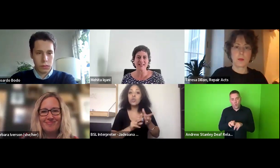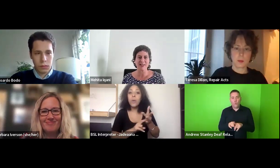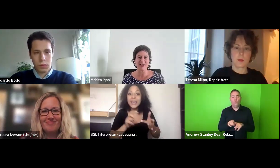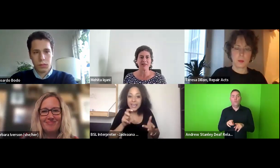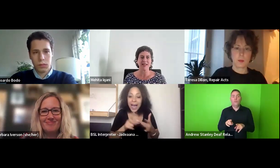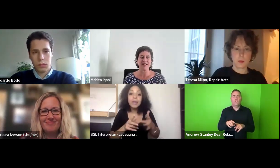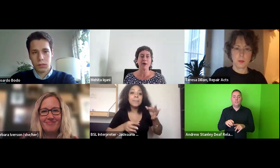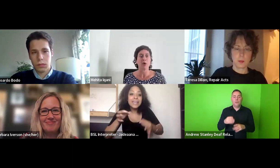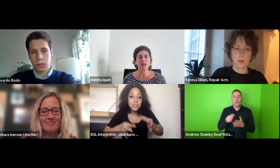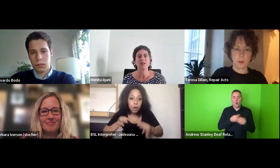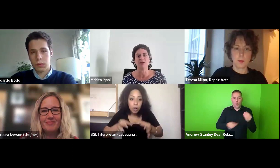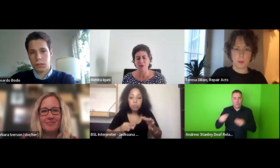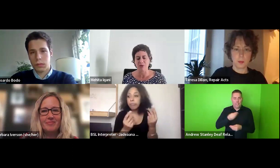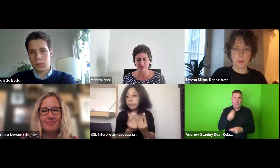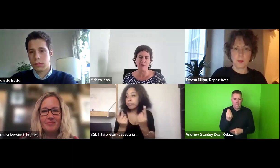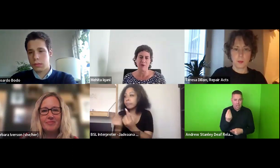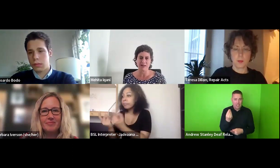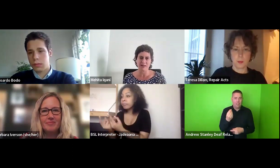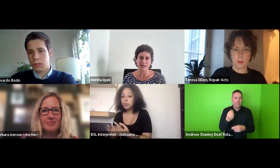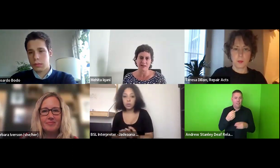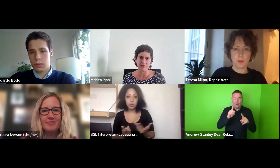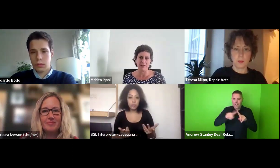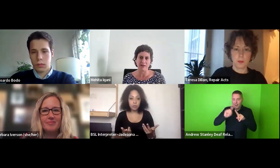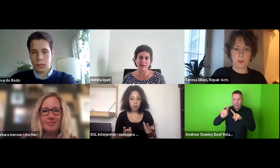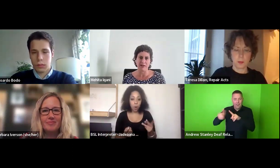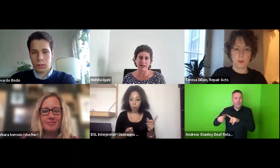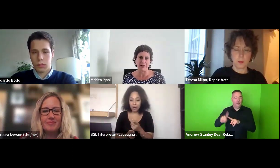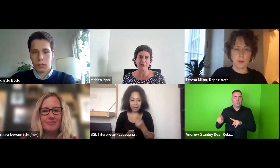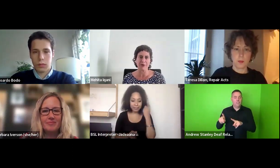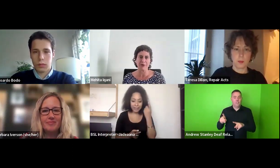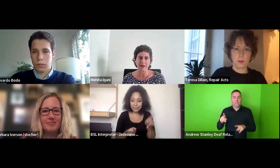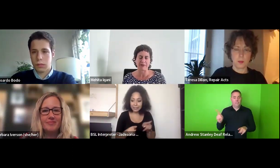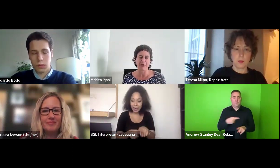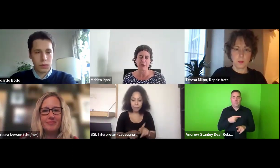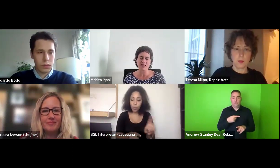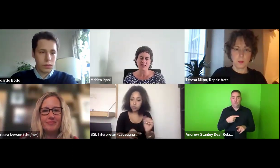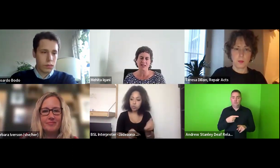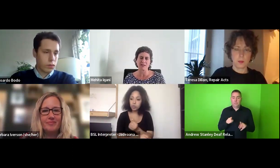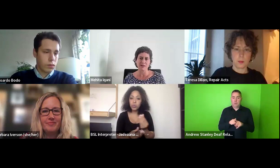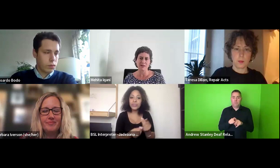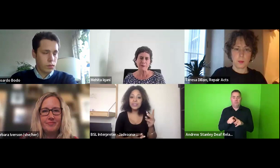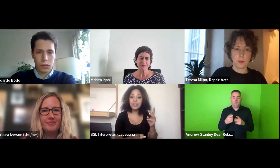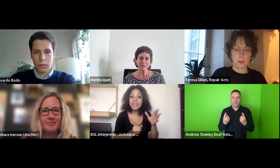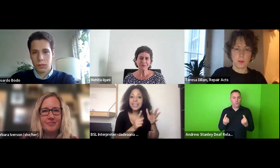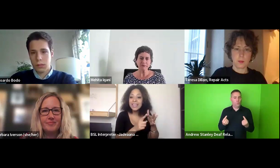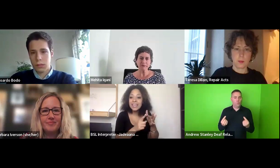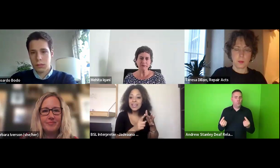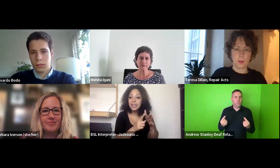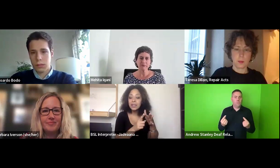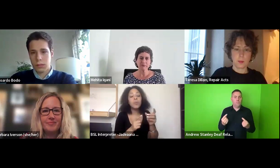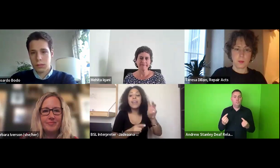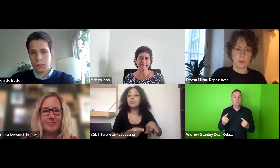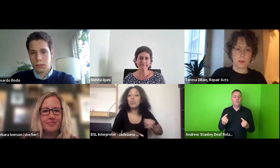challenges facing us when thinking about what to do with e-waste in our own kind of home settings.